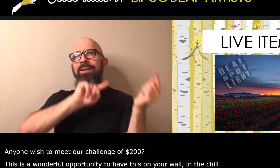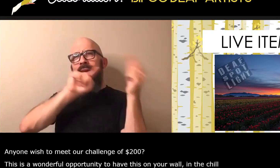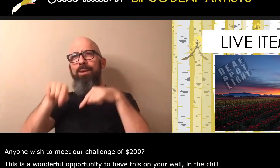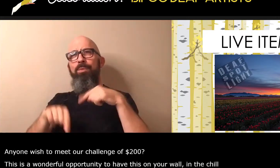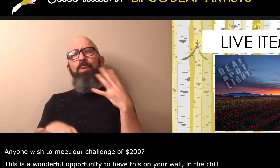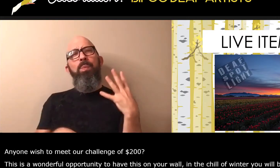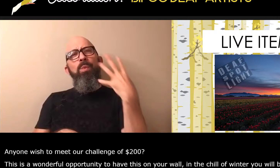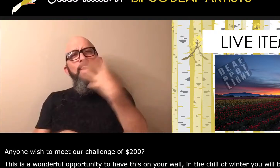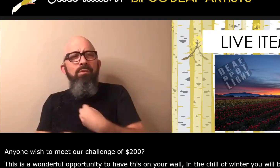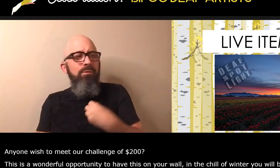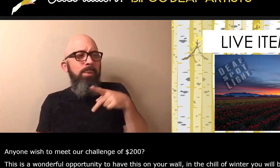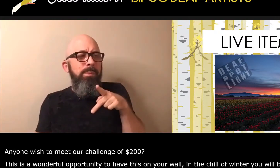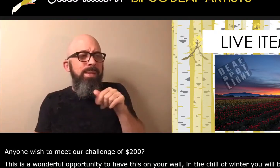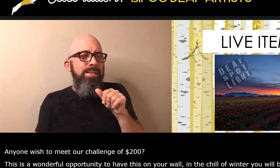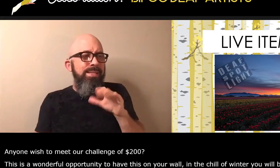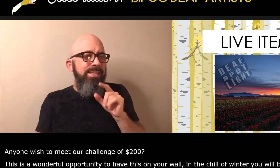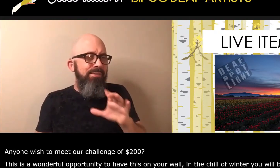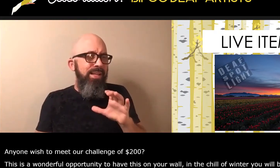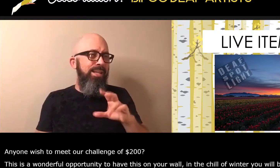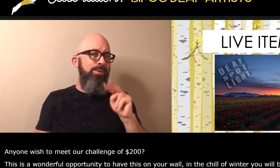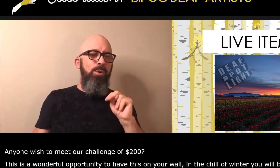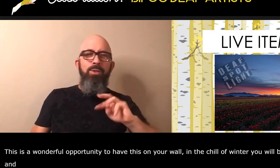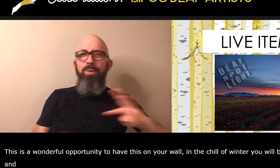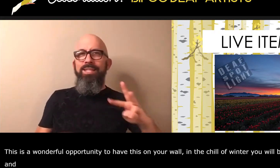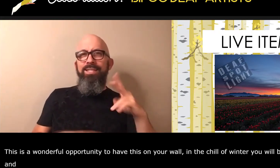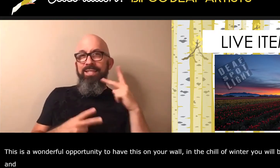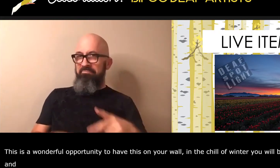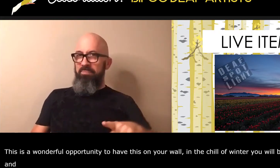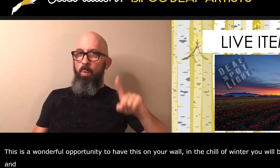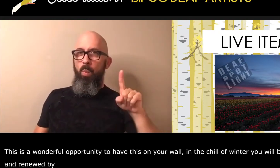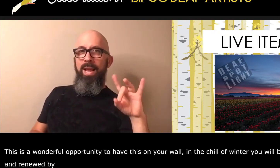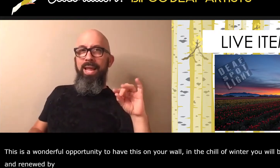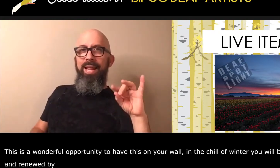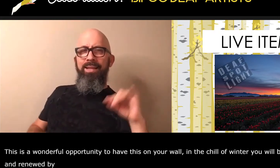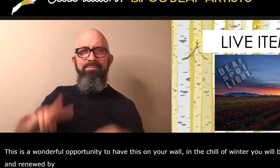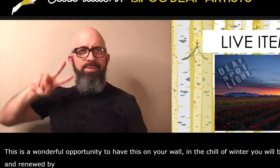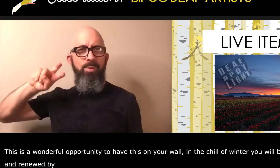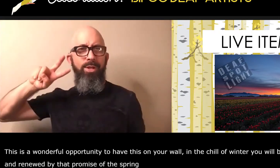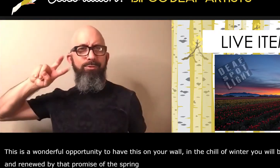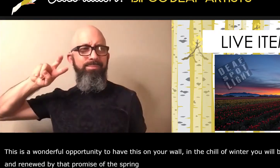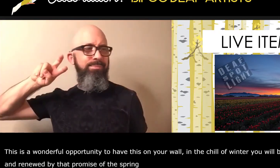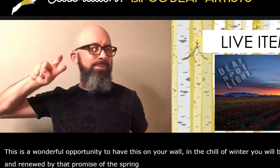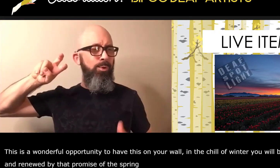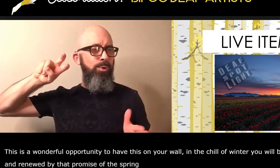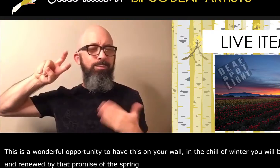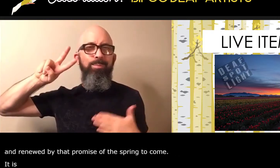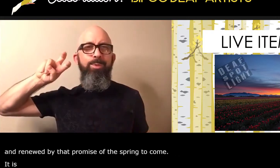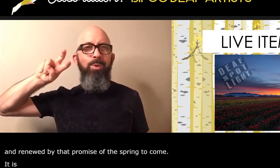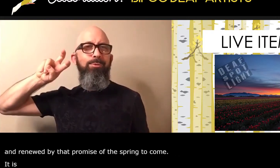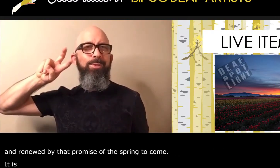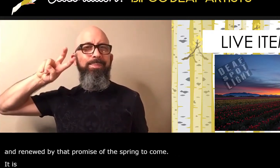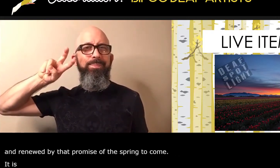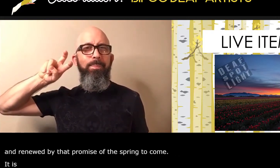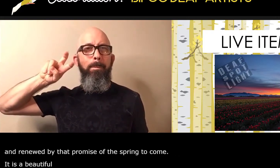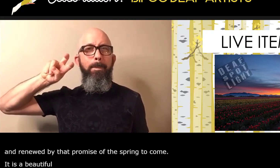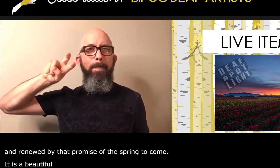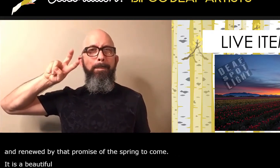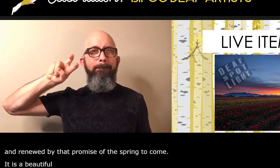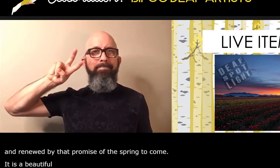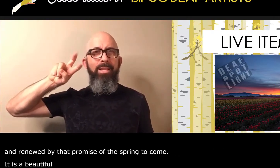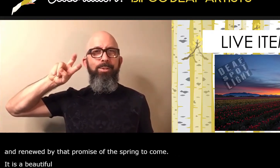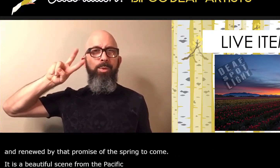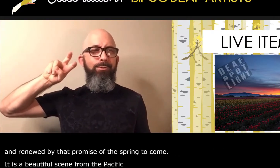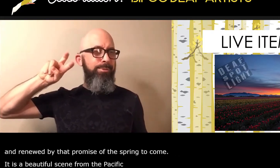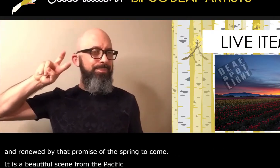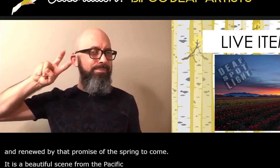spring and renewed by that promise of the spring to come. It's a beautiful scene from the Pacific Northwest. We're